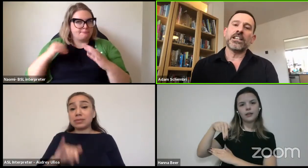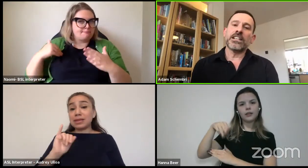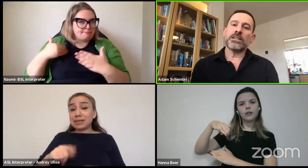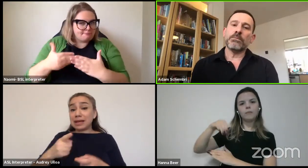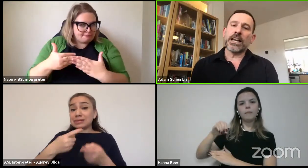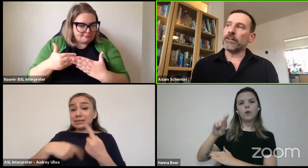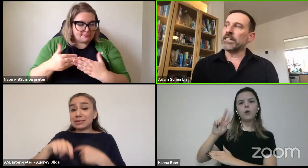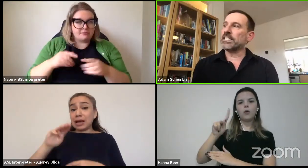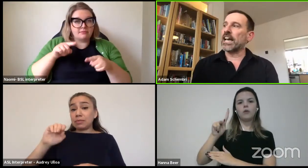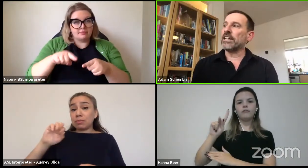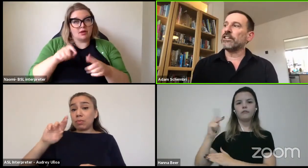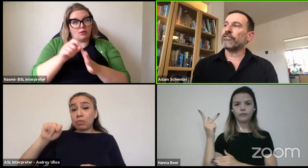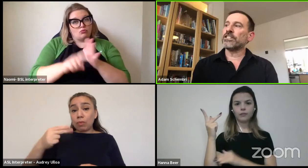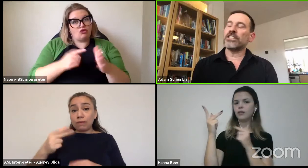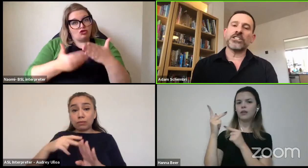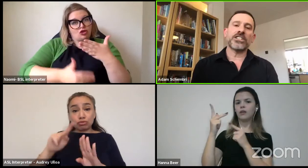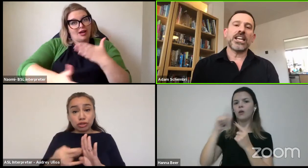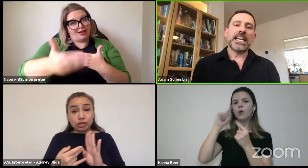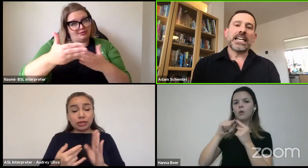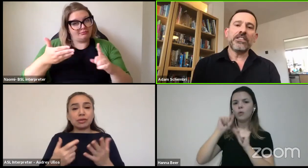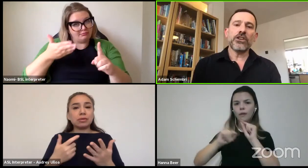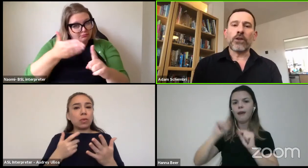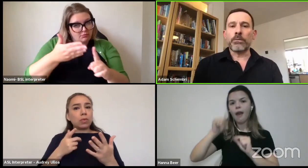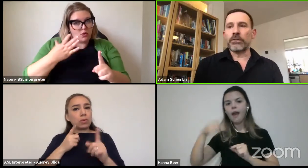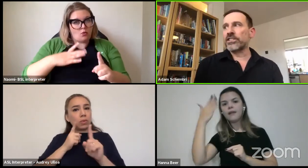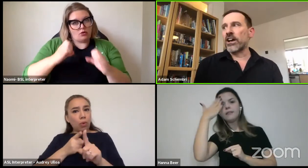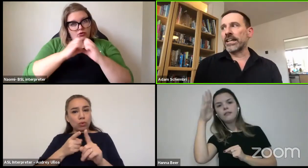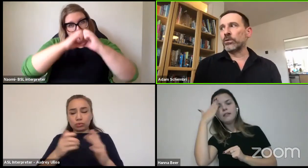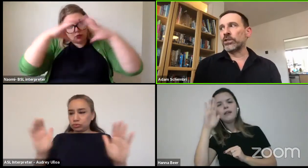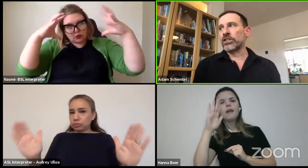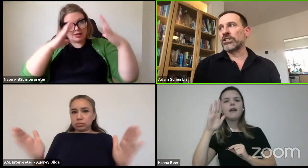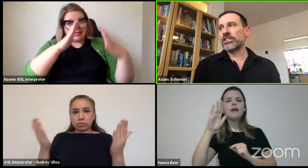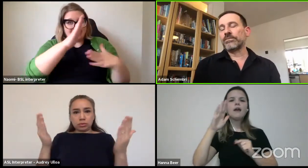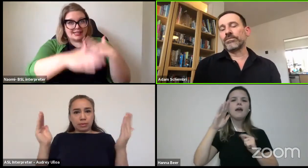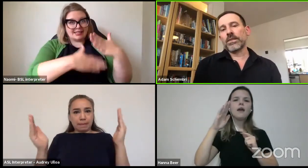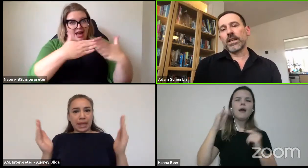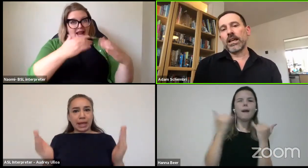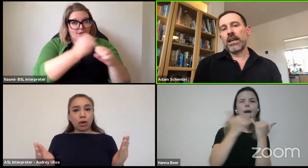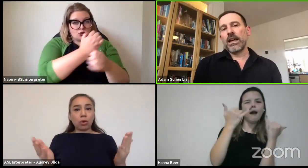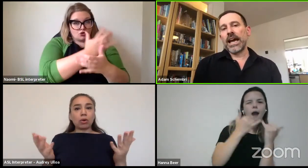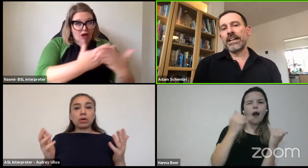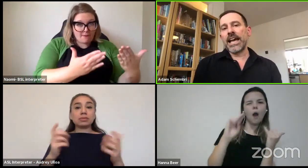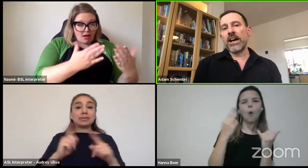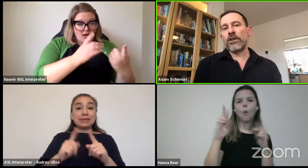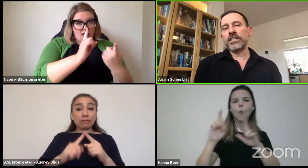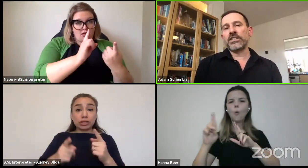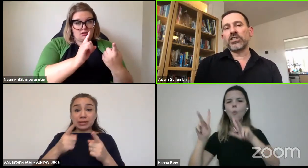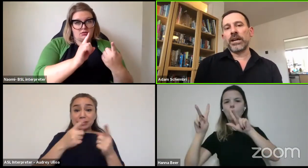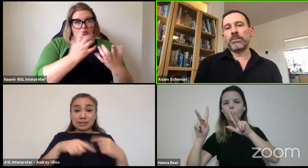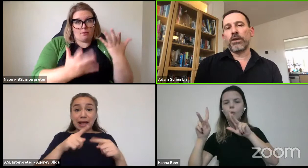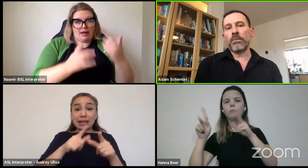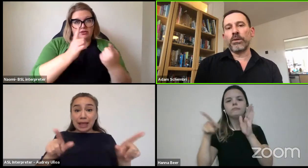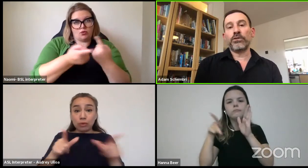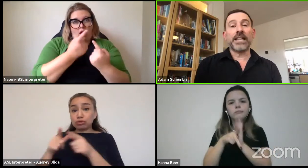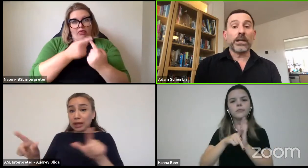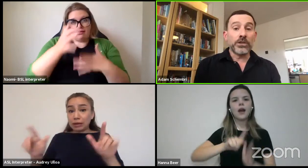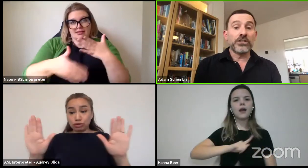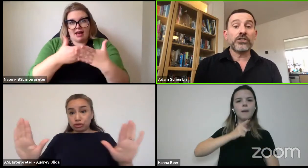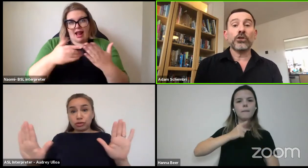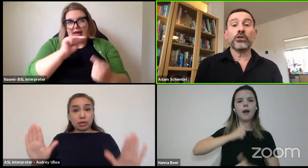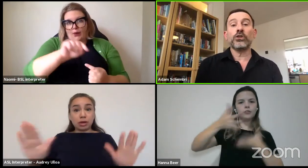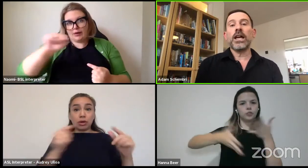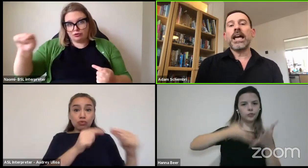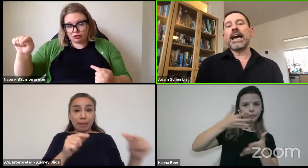understand similarities and differences in the grammar of sign languages and how these are shaped by both